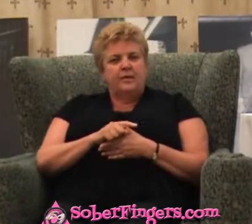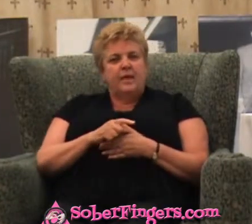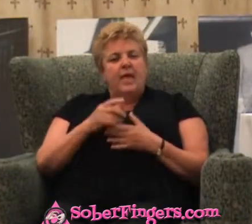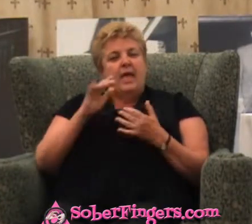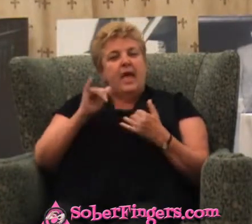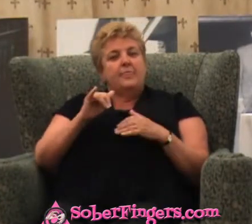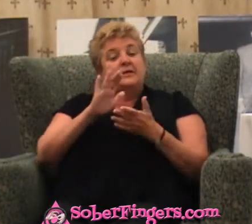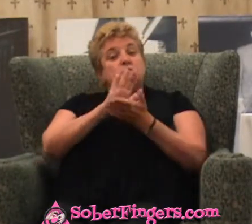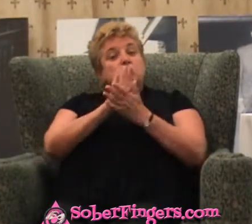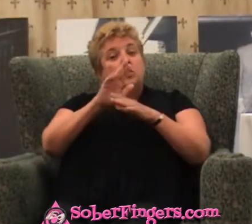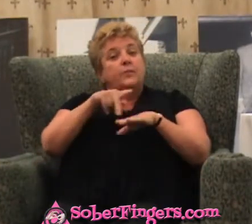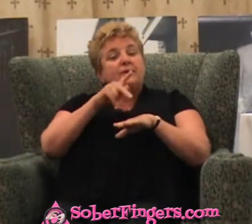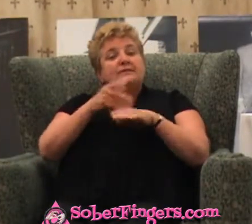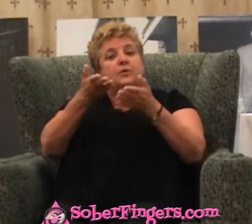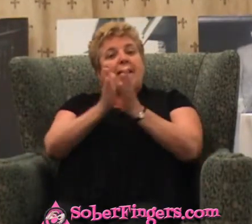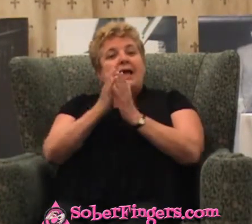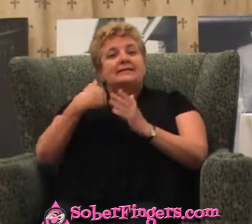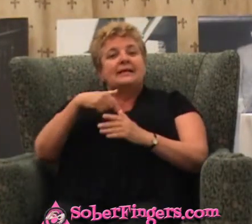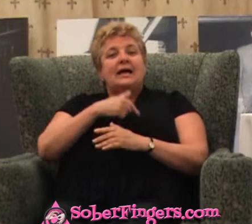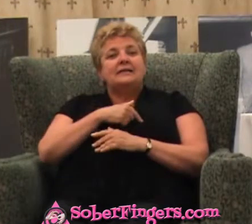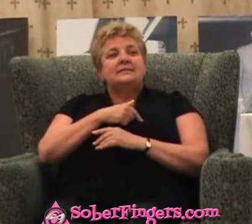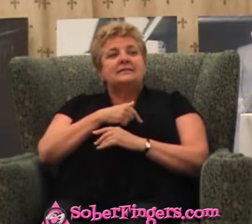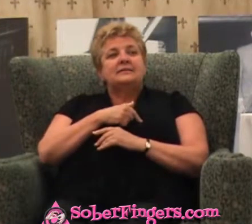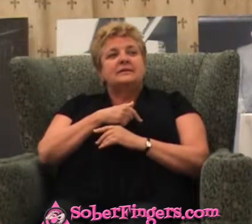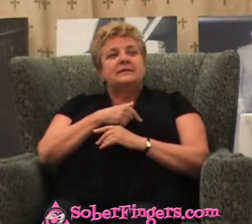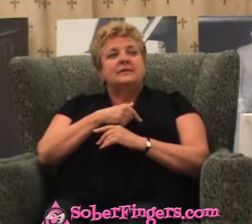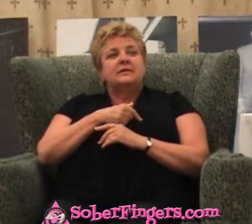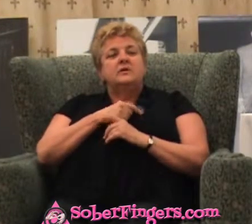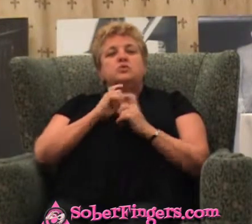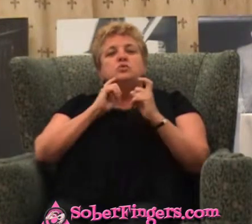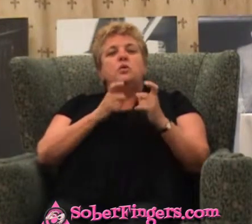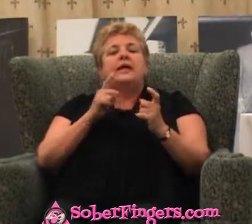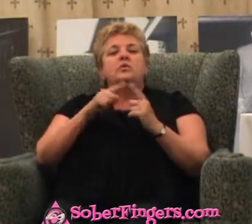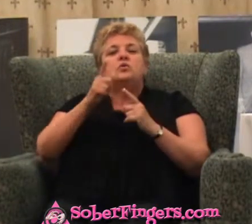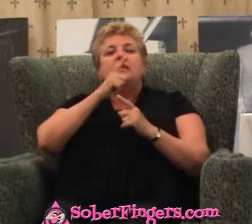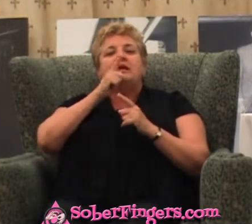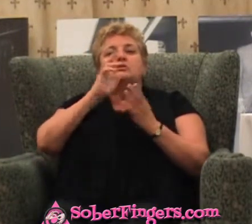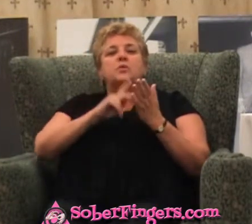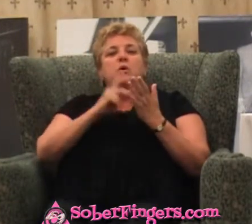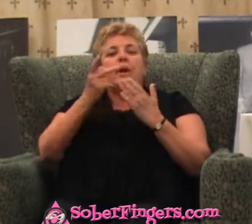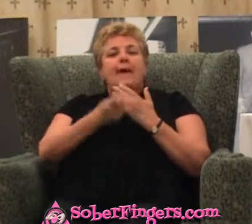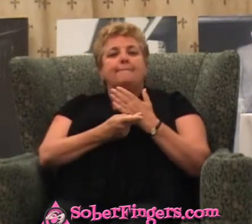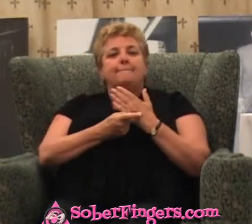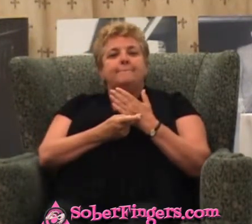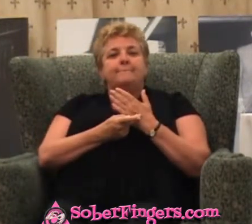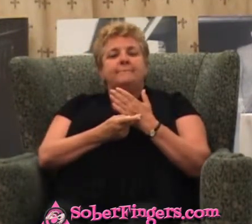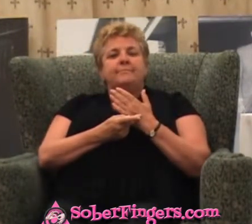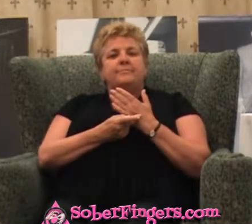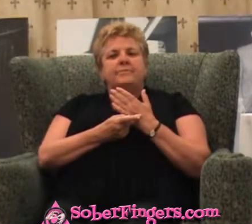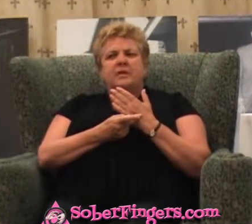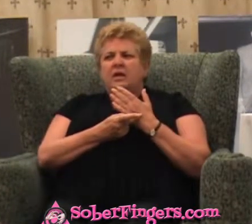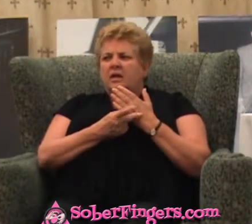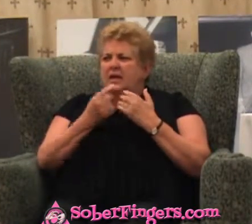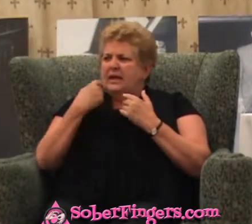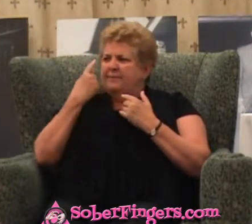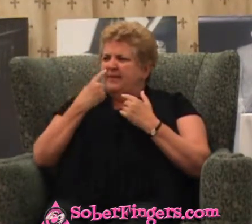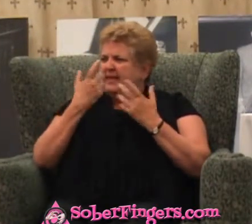was asking us to donate to the lunch program, and there was only one person who donated, and I'm thinking nobody's helping